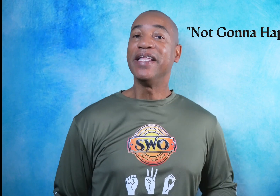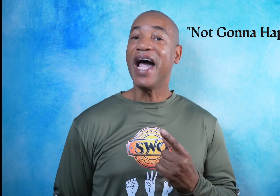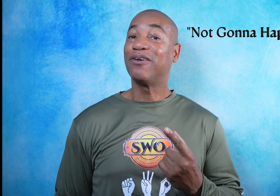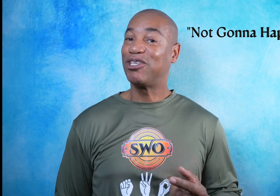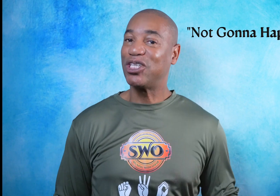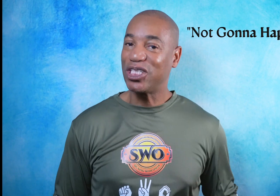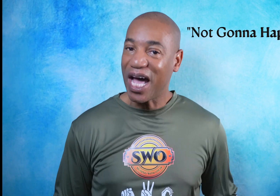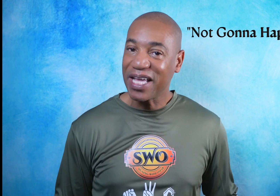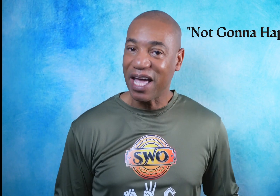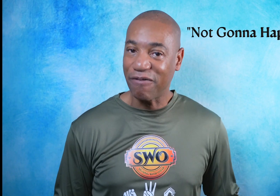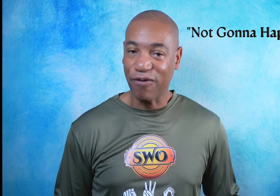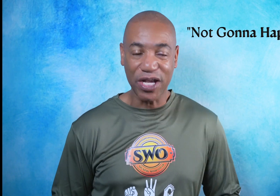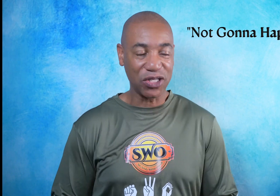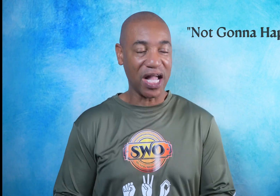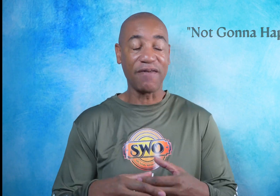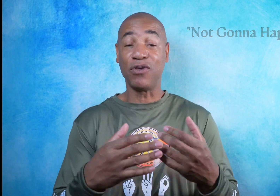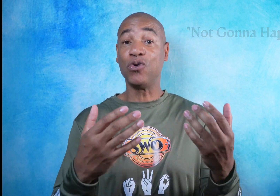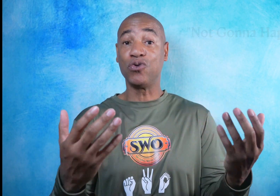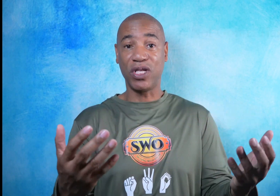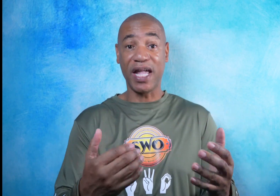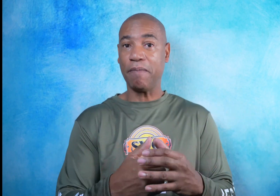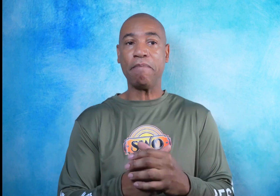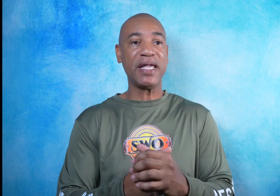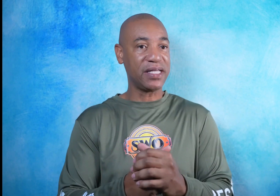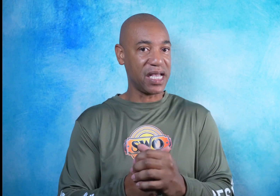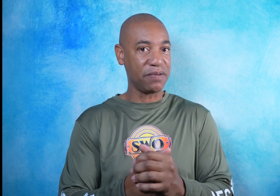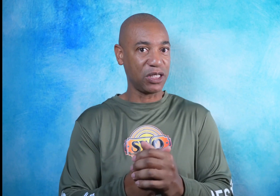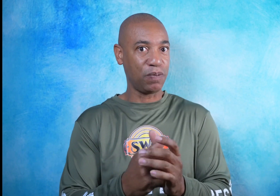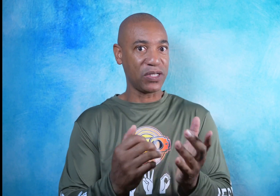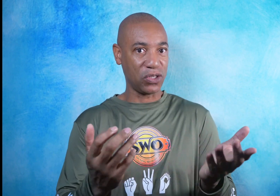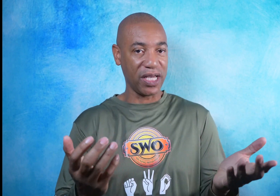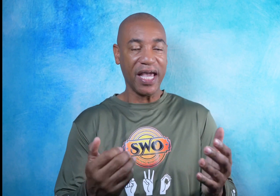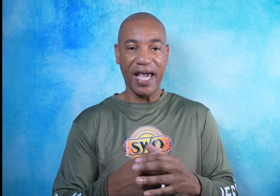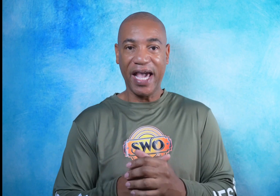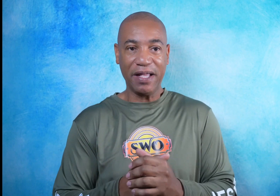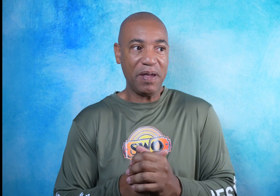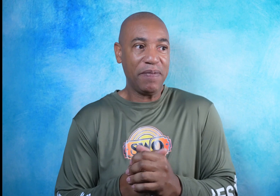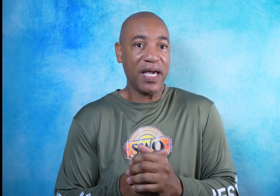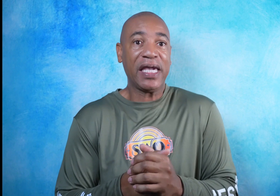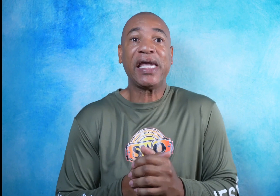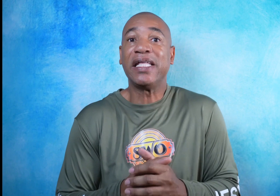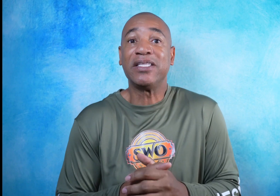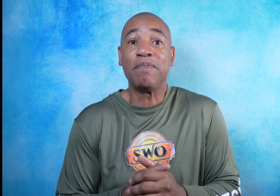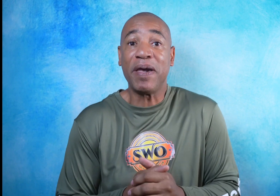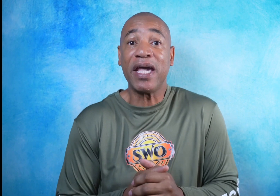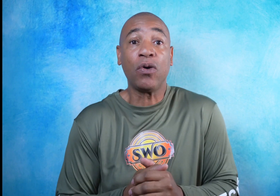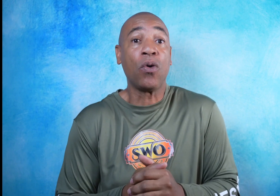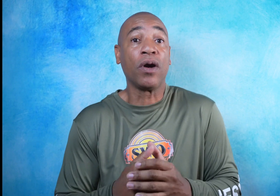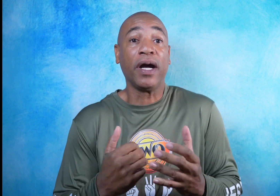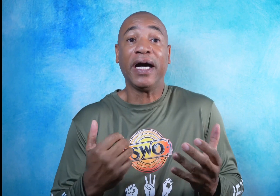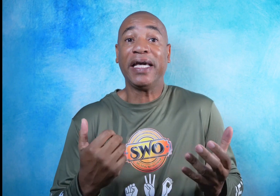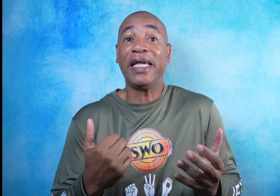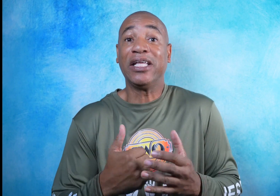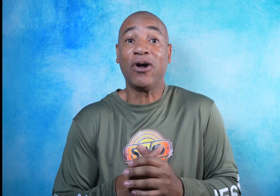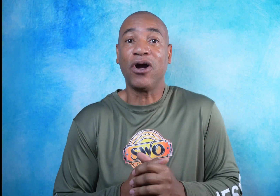Now, to sign that phrase, and I've used that many times, especially in maybe a heated debate or a heated